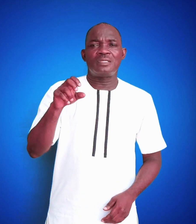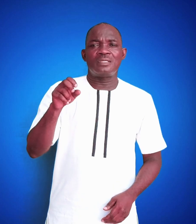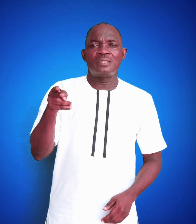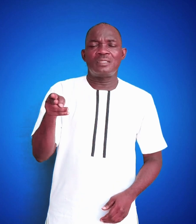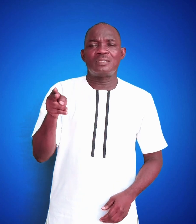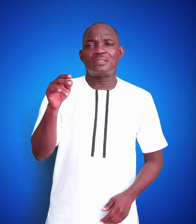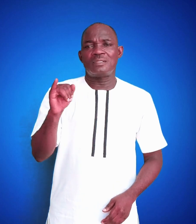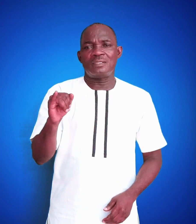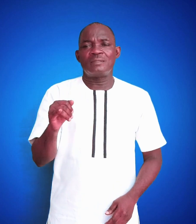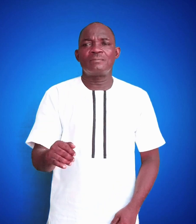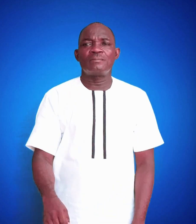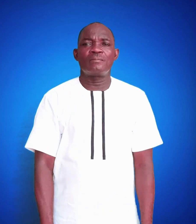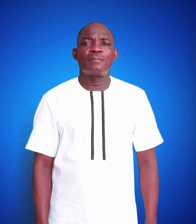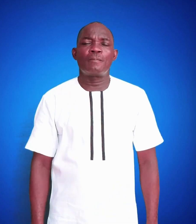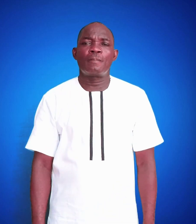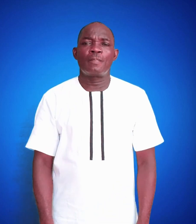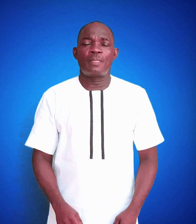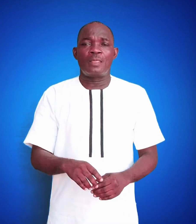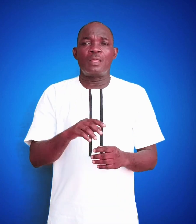GNHR.